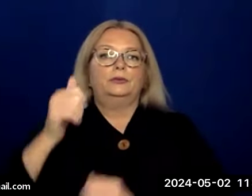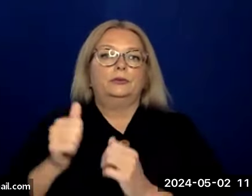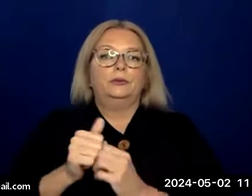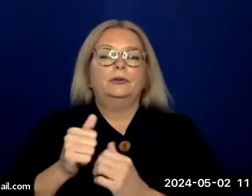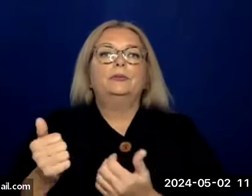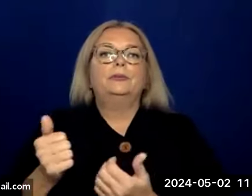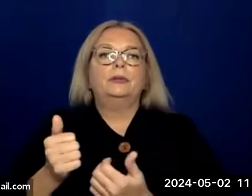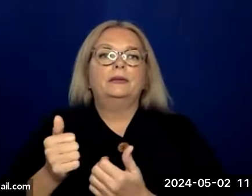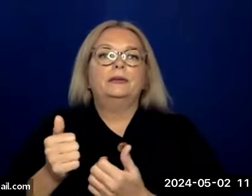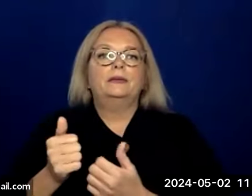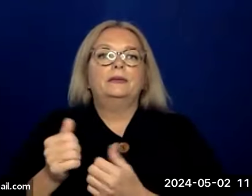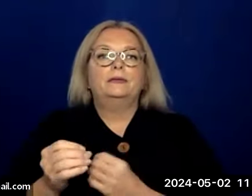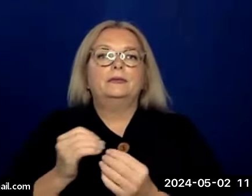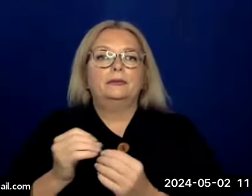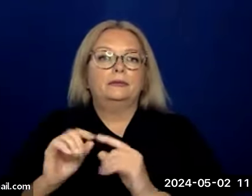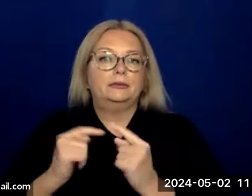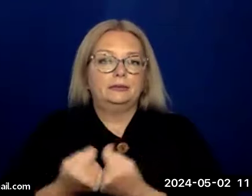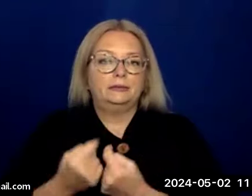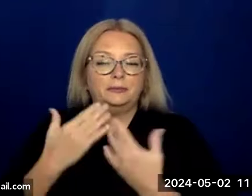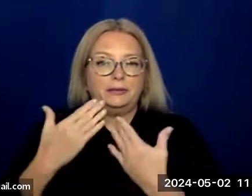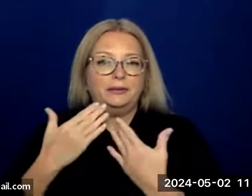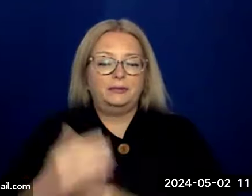having me. Thank you.